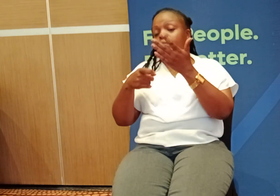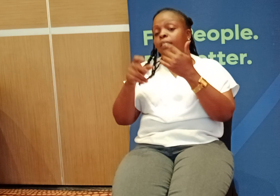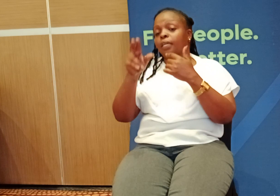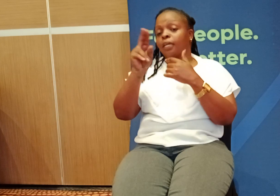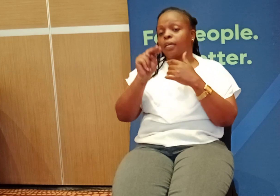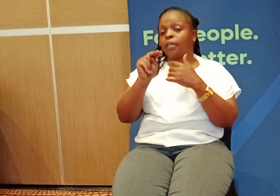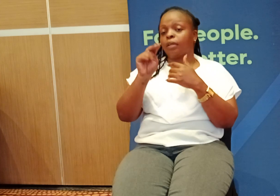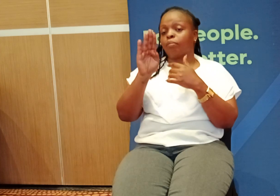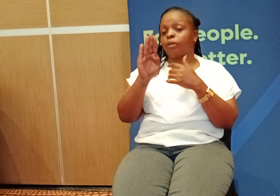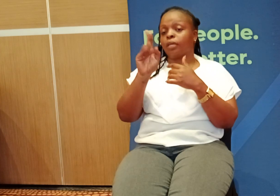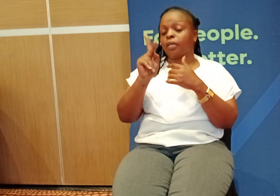1.25 multiple of the book.